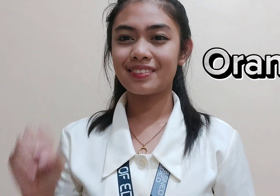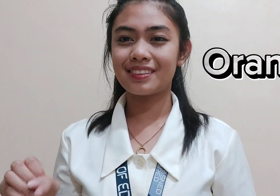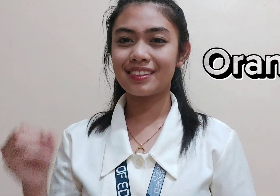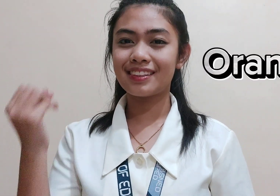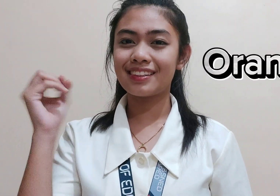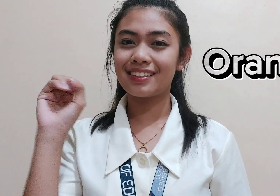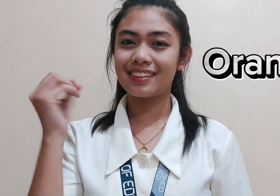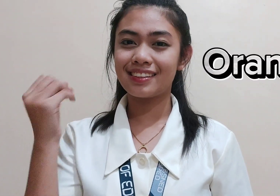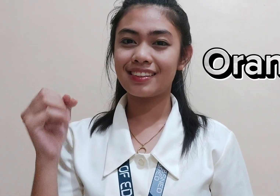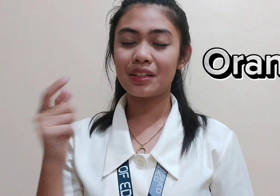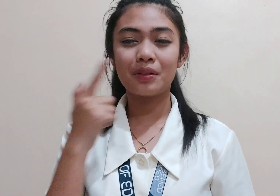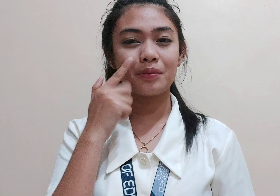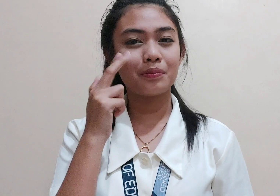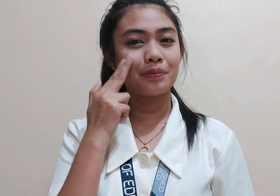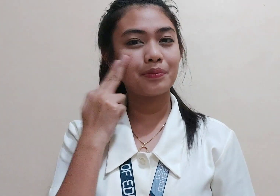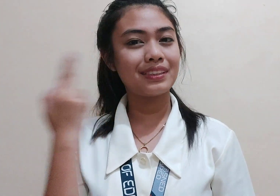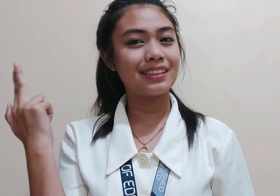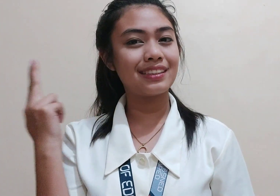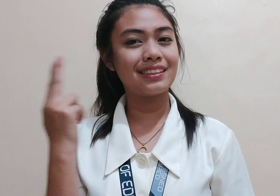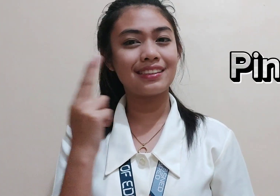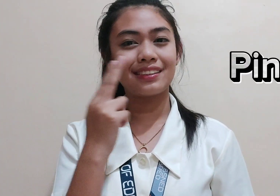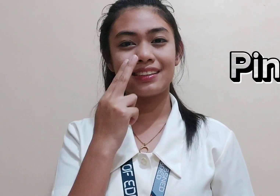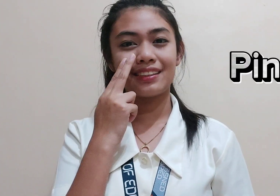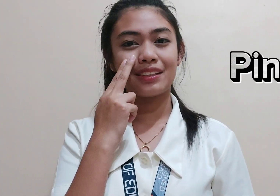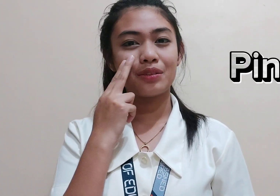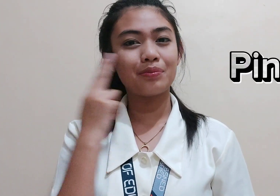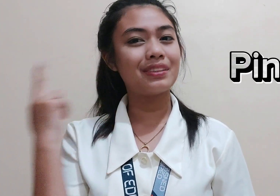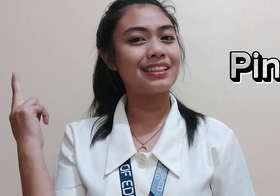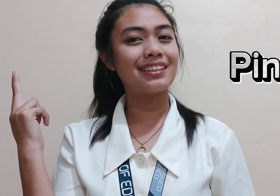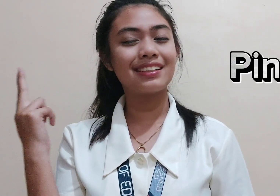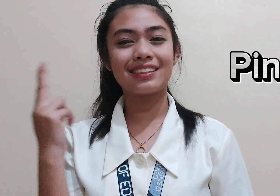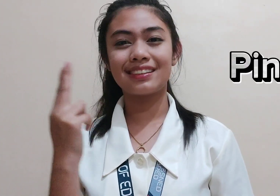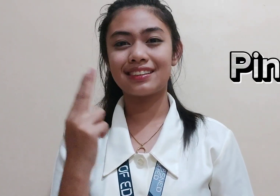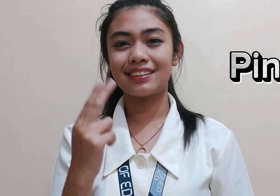Orange, orange. Pink, pink.